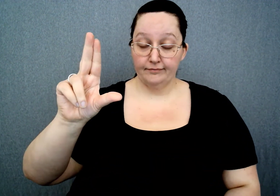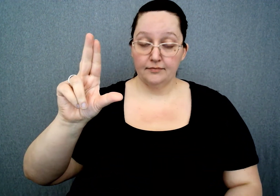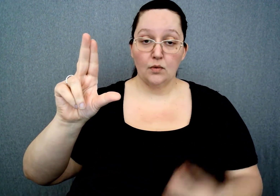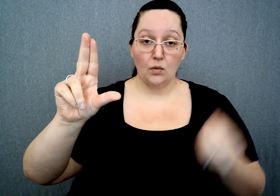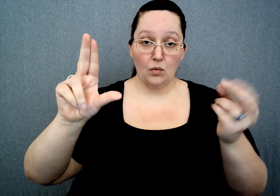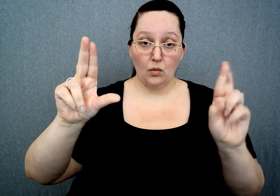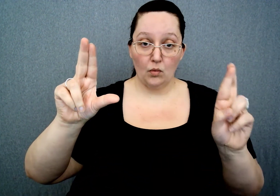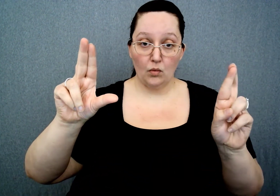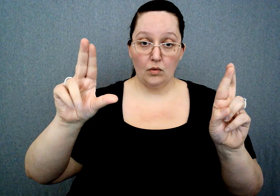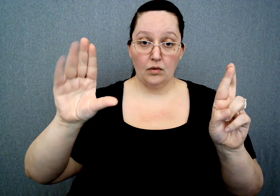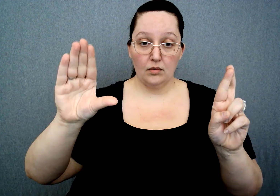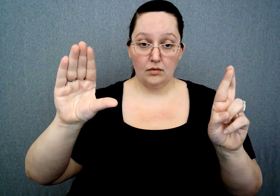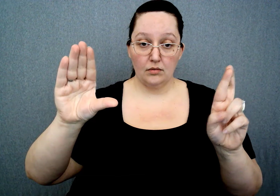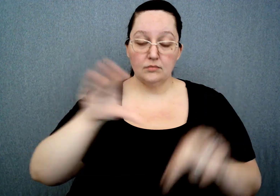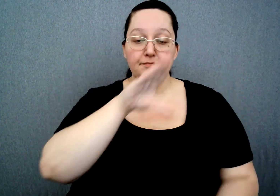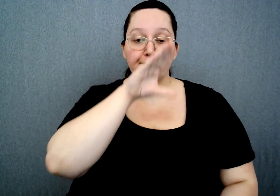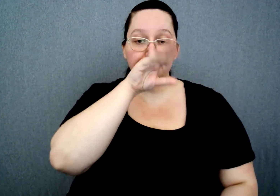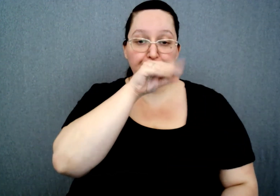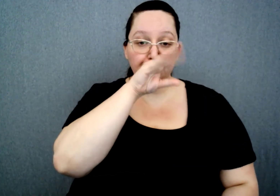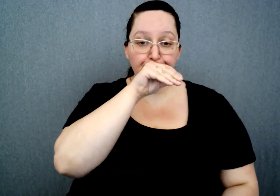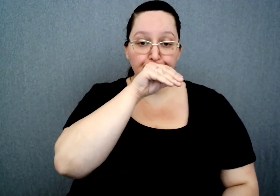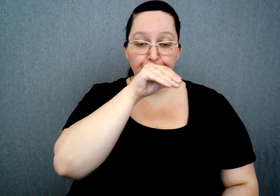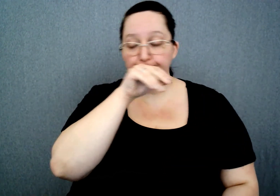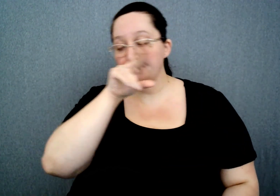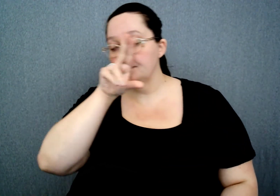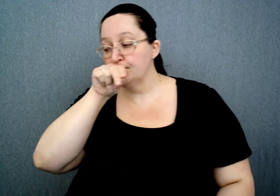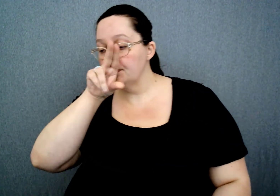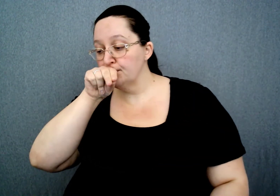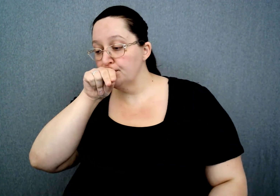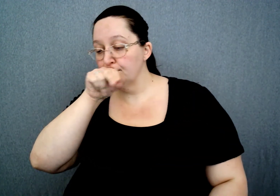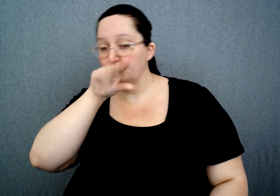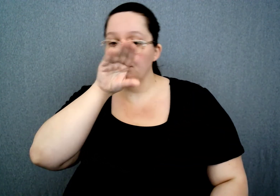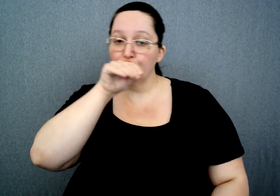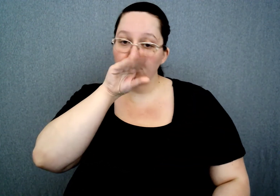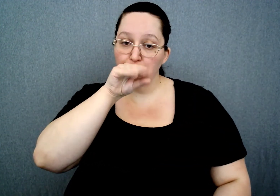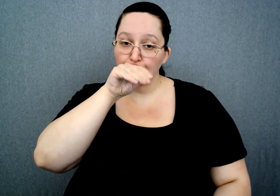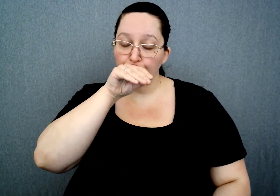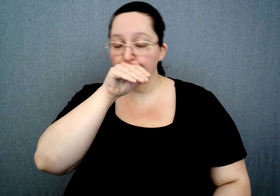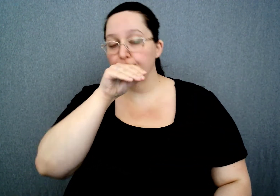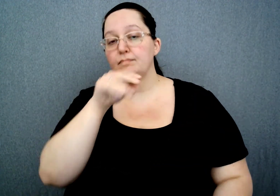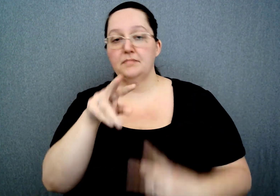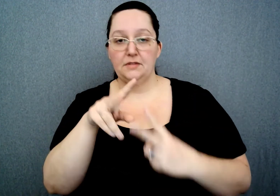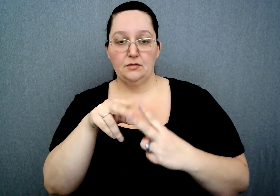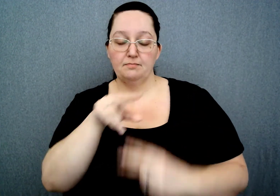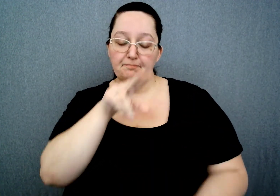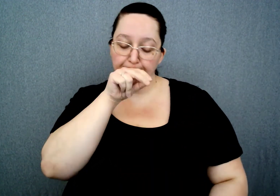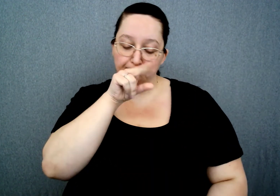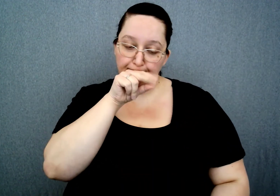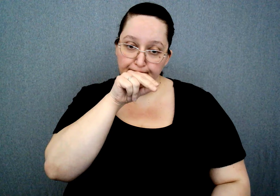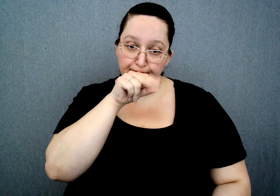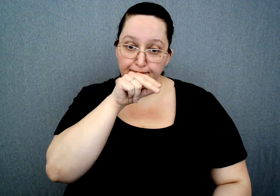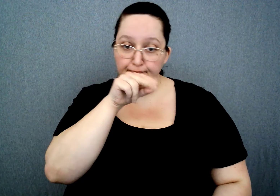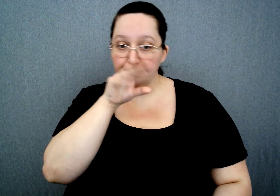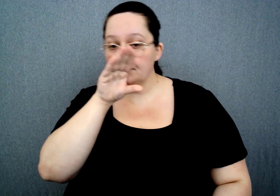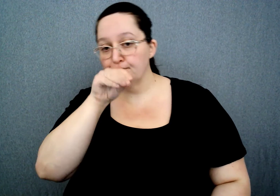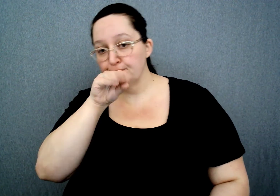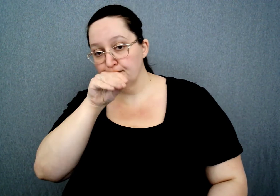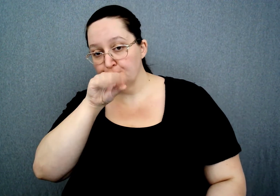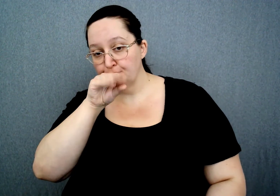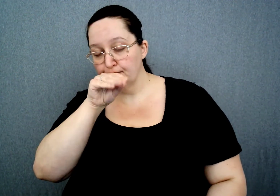either use a closed 3 or you can have a closed 5, and you move just